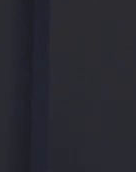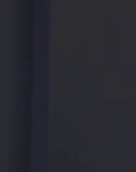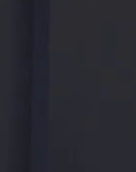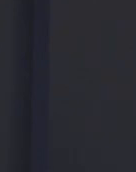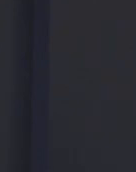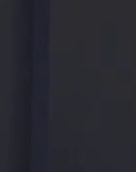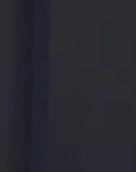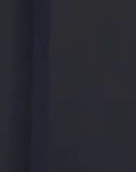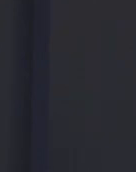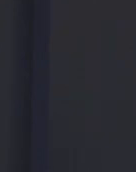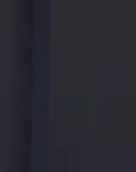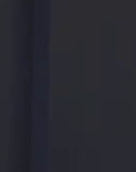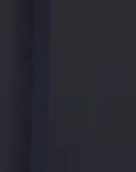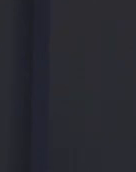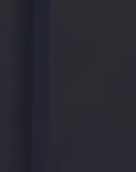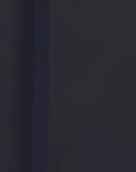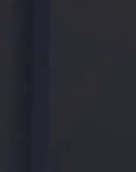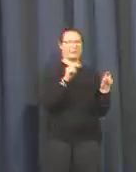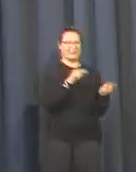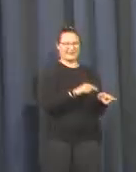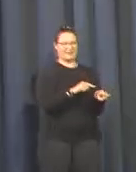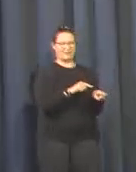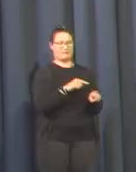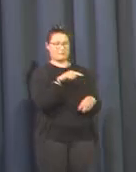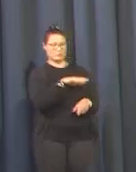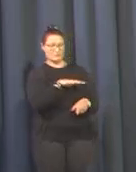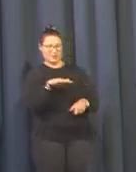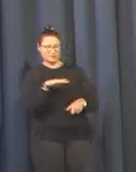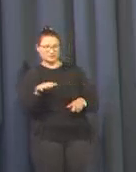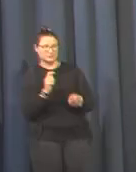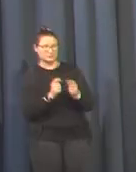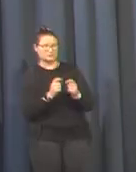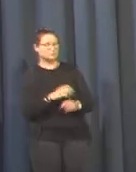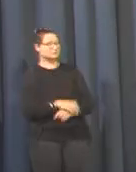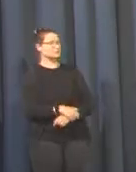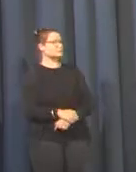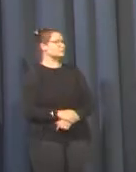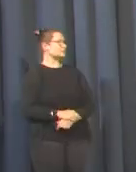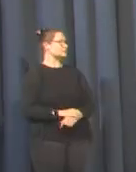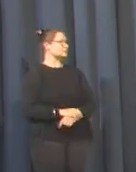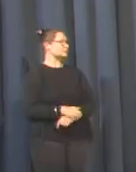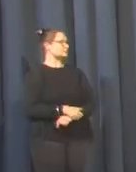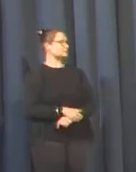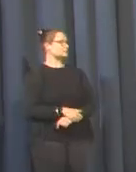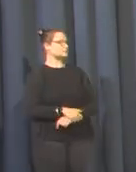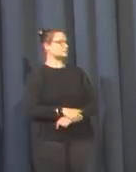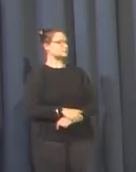Thank you.